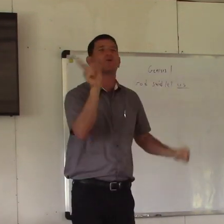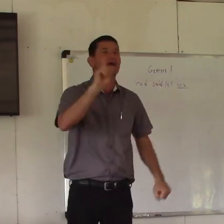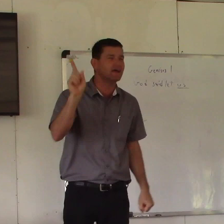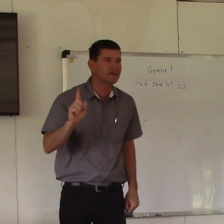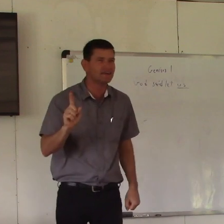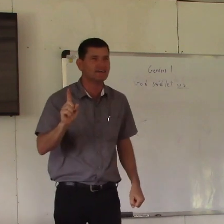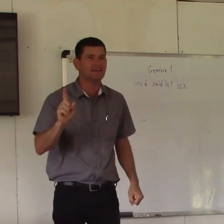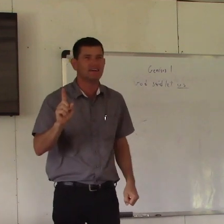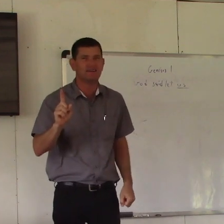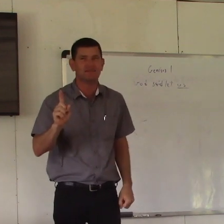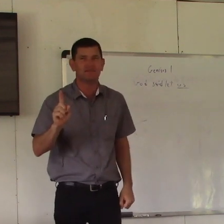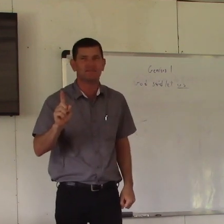Where?